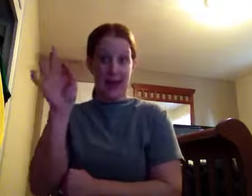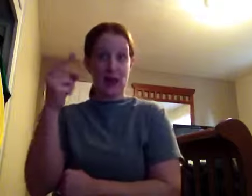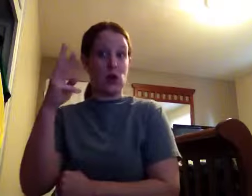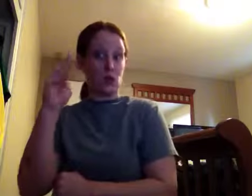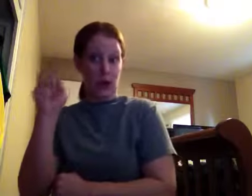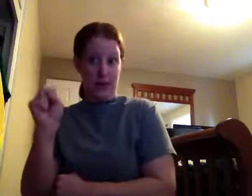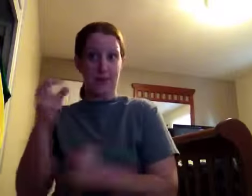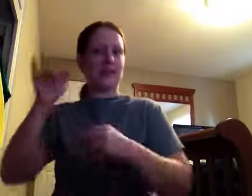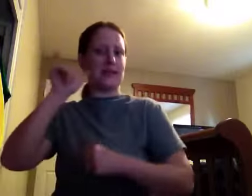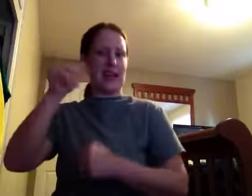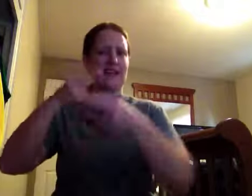compound.